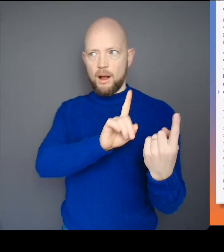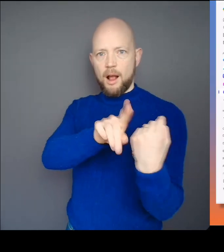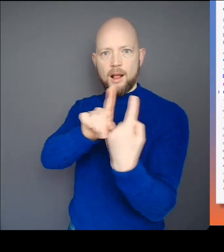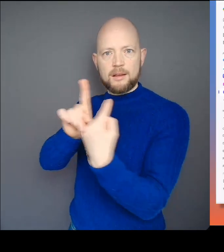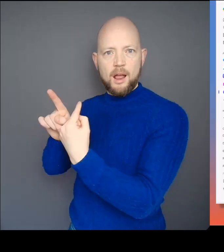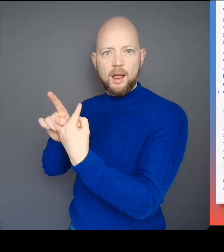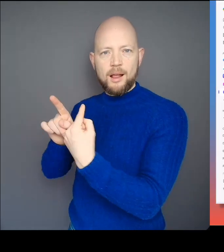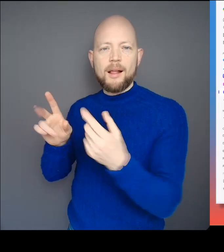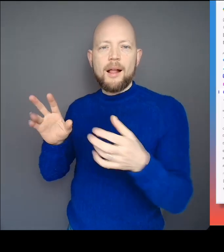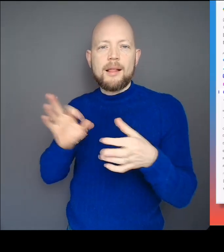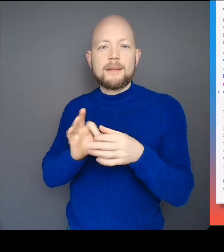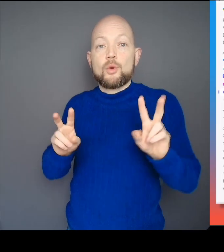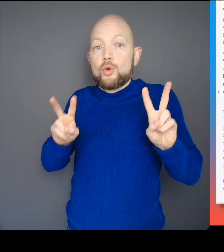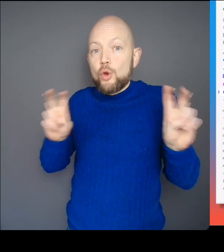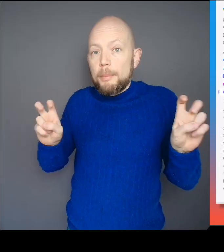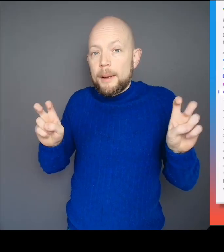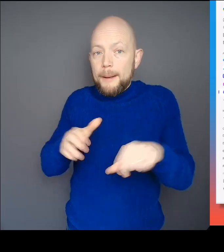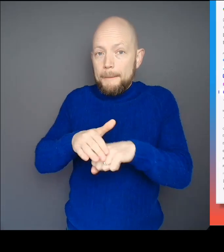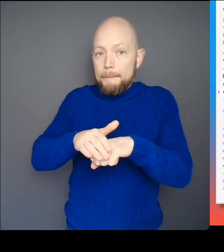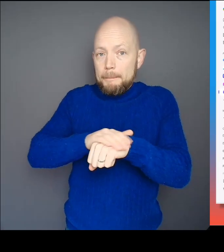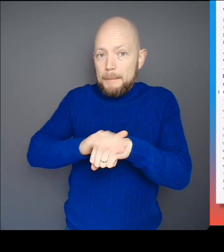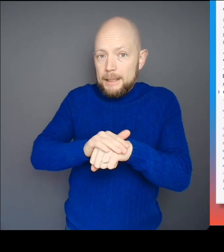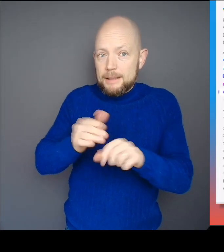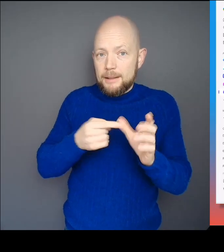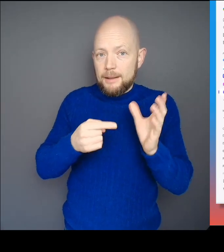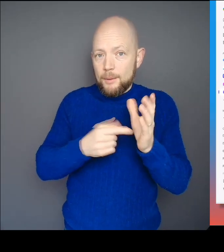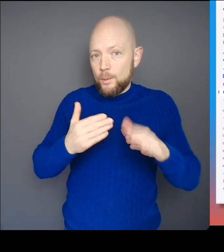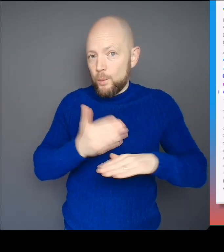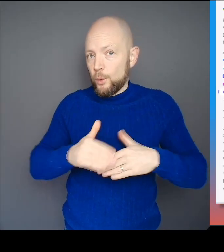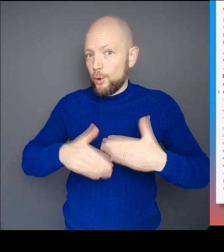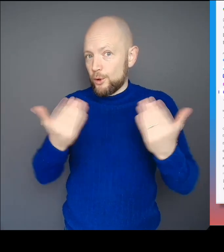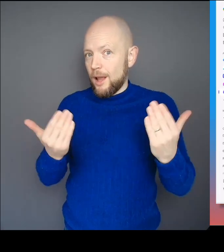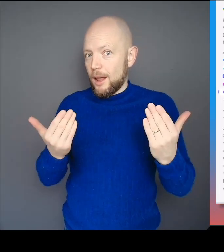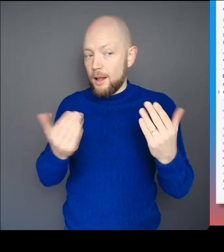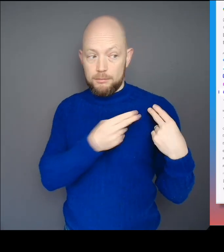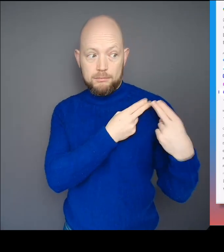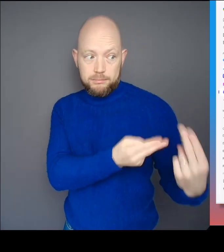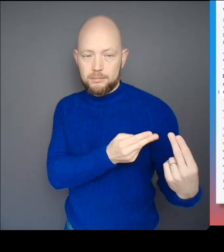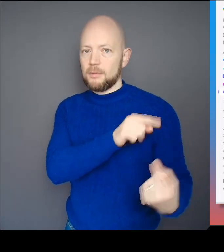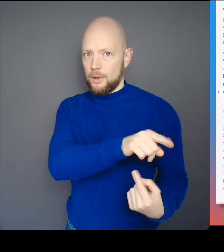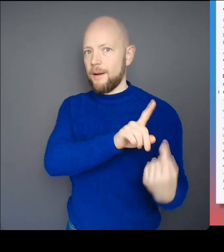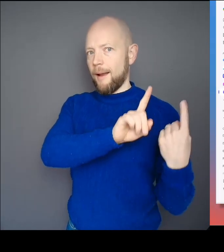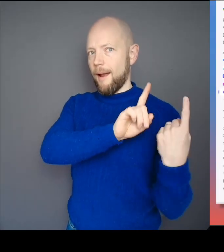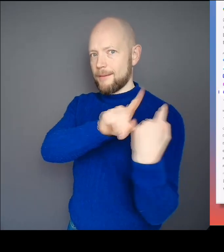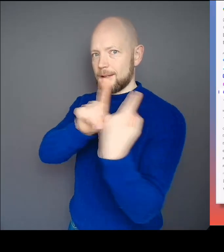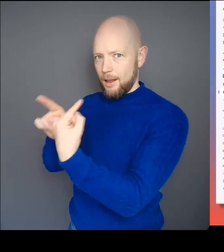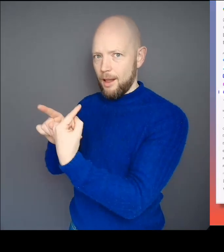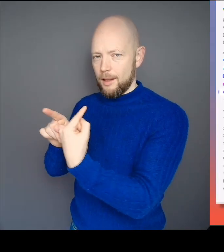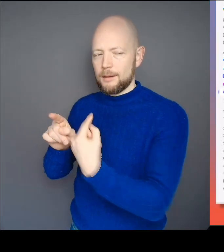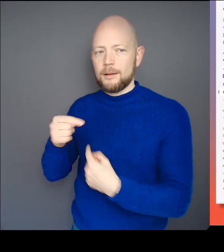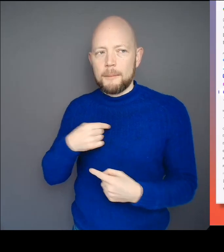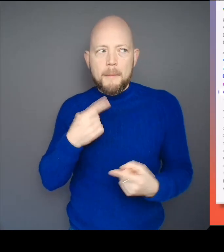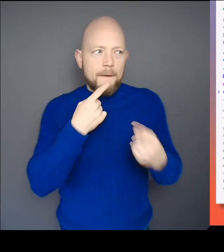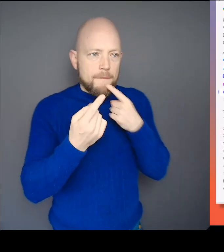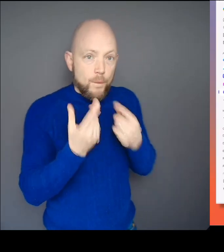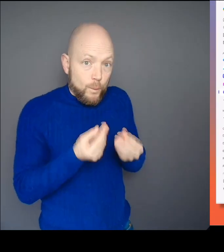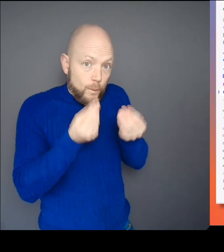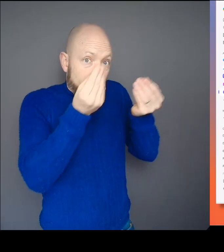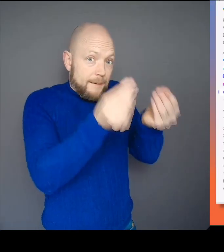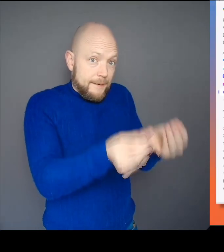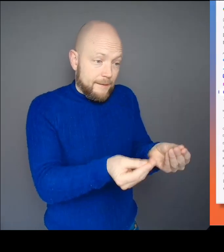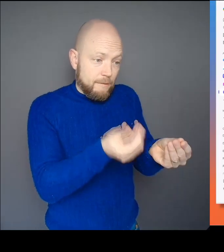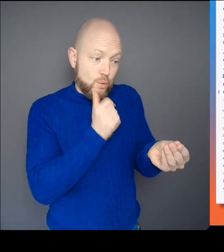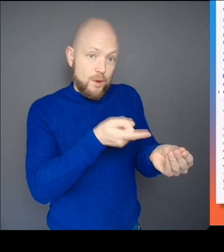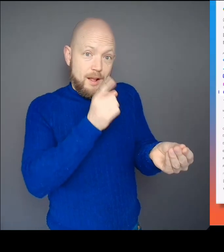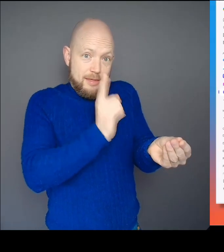at Workday. You'll see I've given it a fair bit of context here about the kinds of things I want it to do and the kinds of information I want it to be able